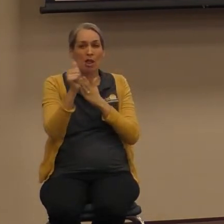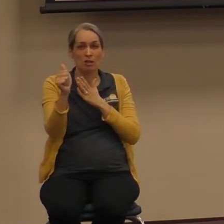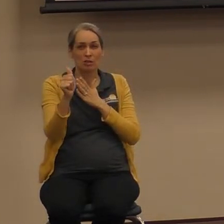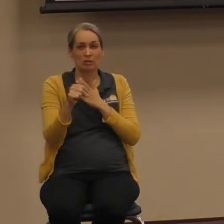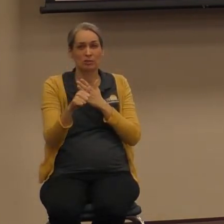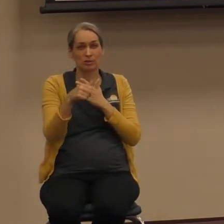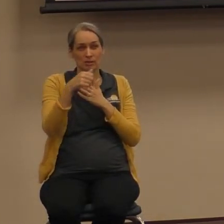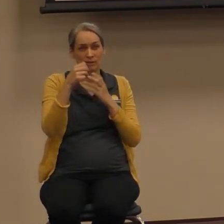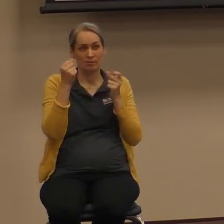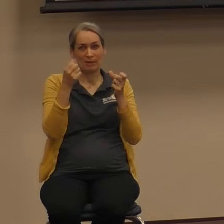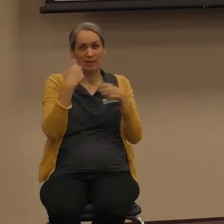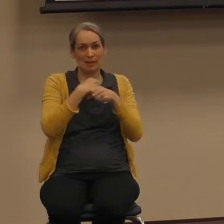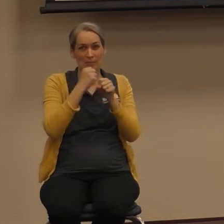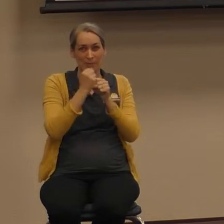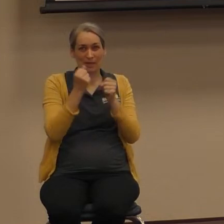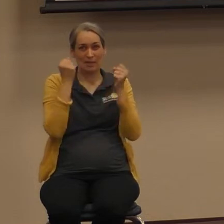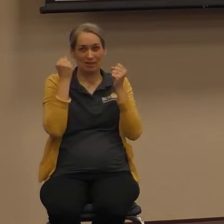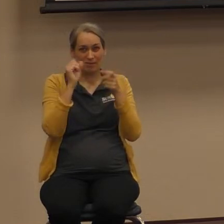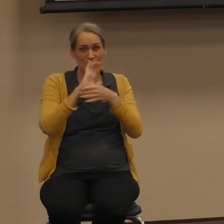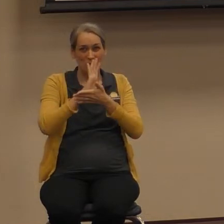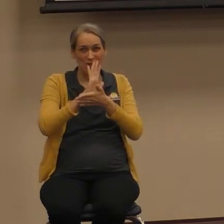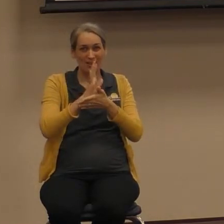year. Porn industry produces around 11,000.